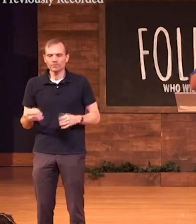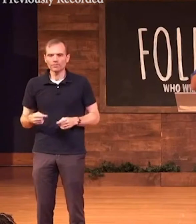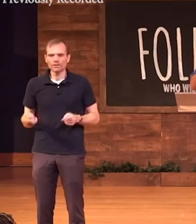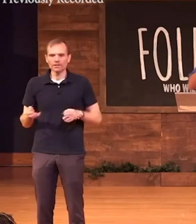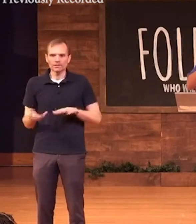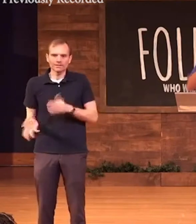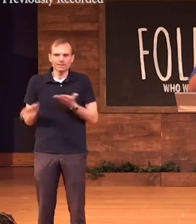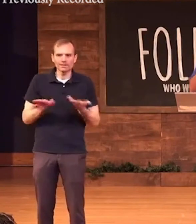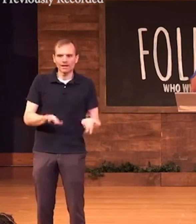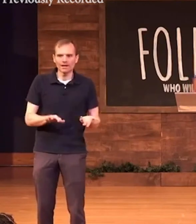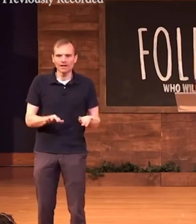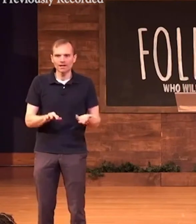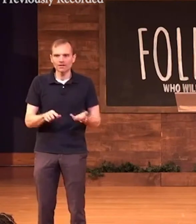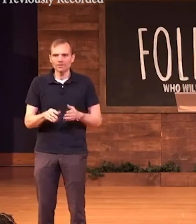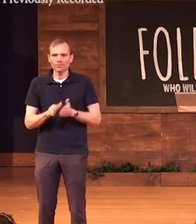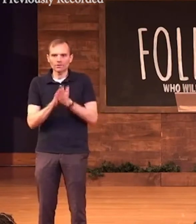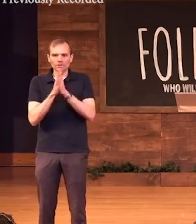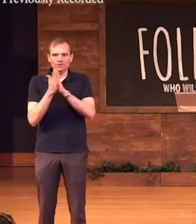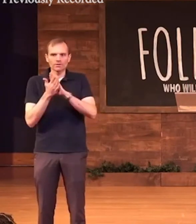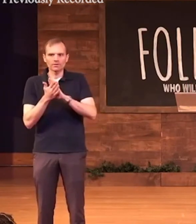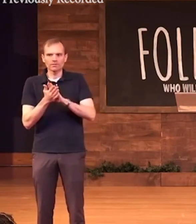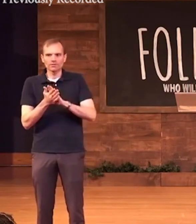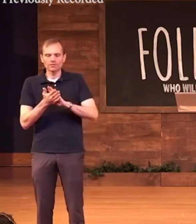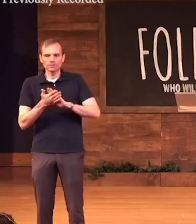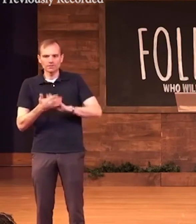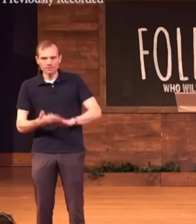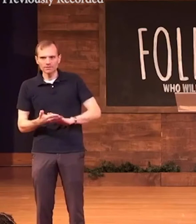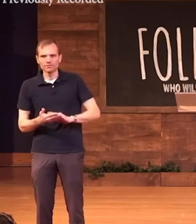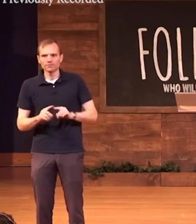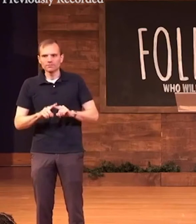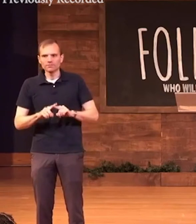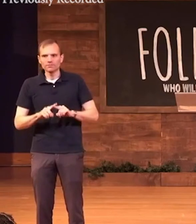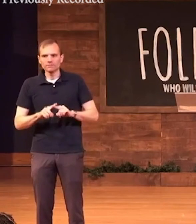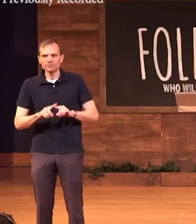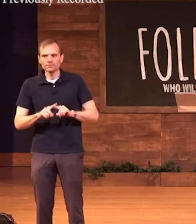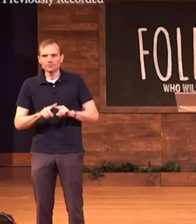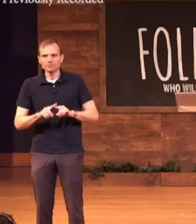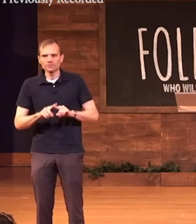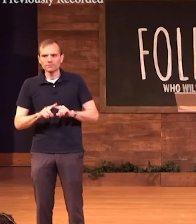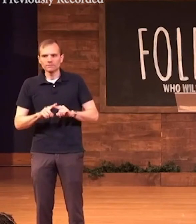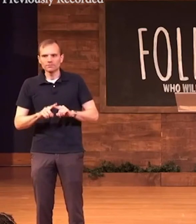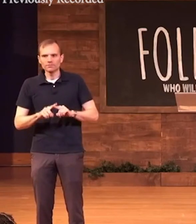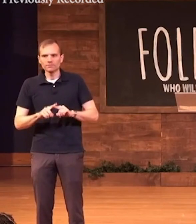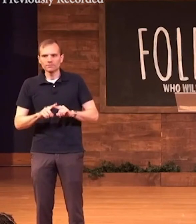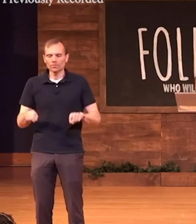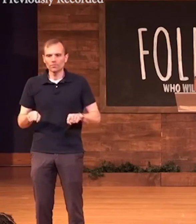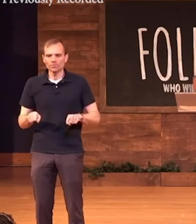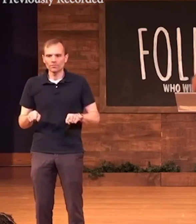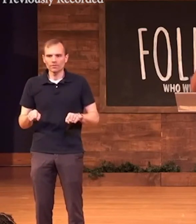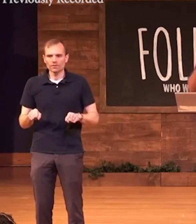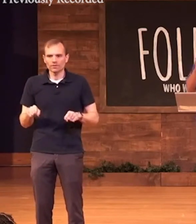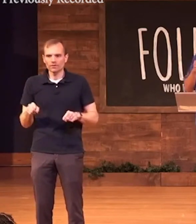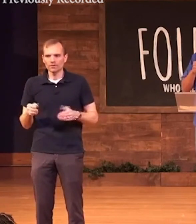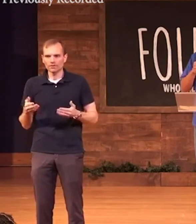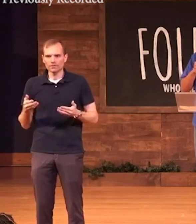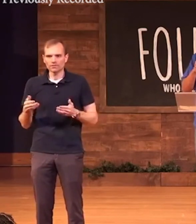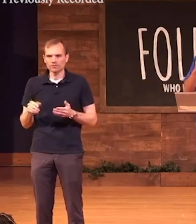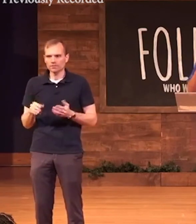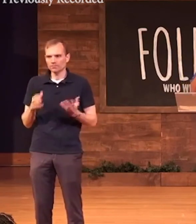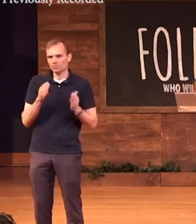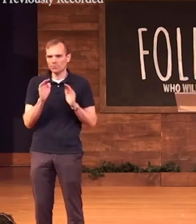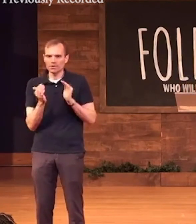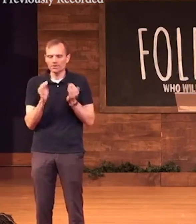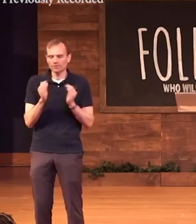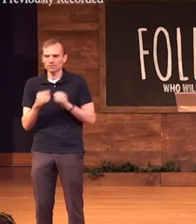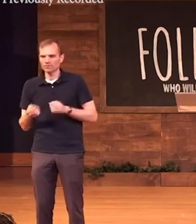different thing, you could almost say, from when we're born to when we die. And the way I find that so interesting, as